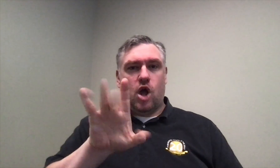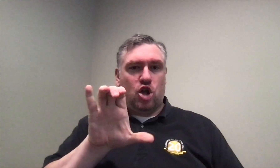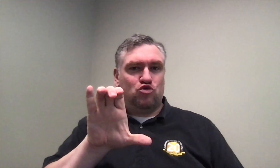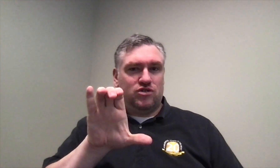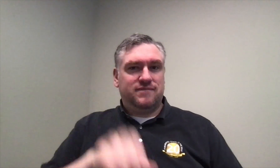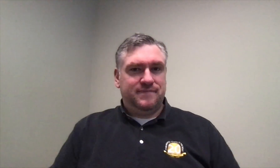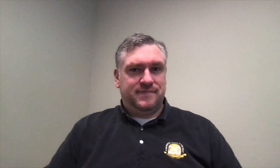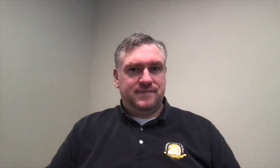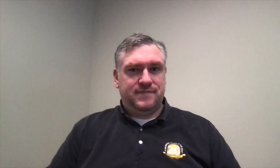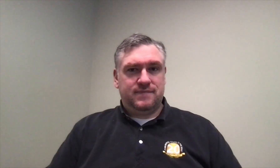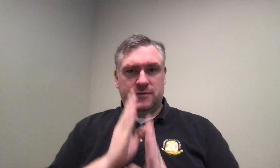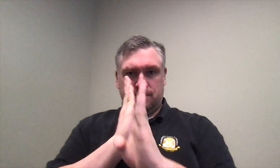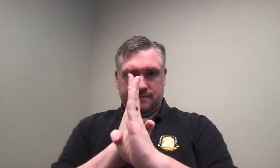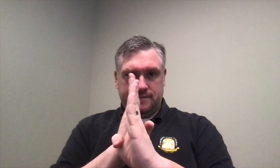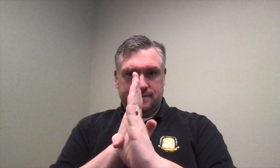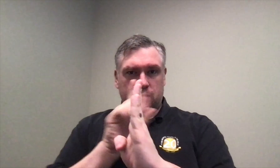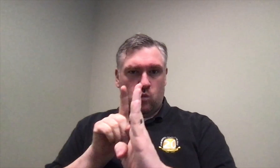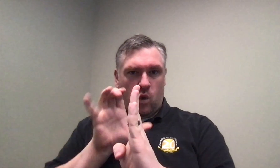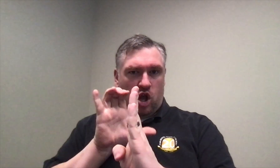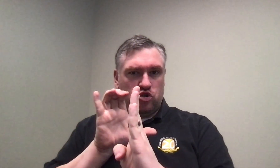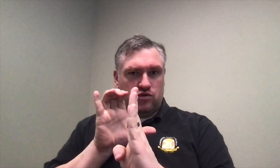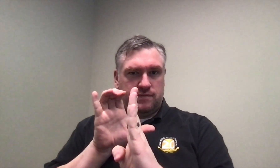it 100.